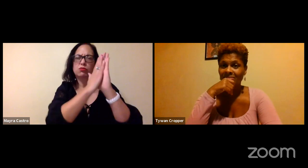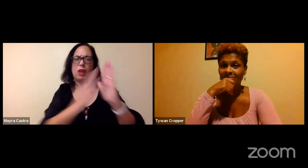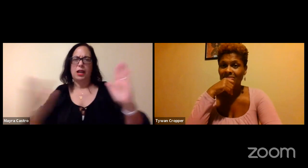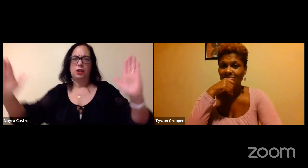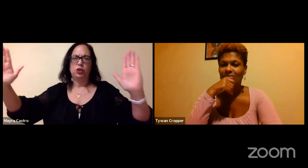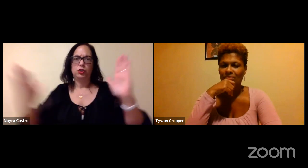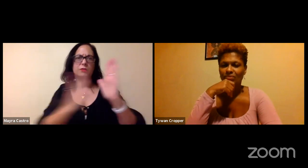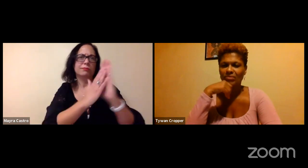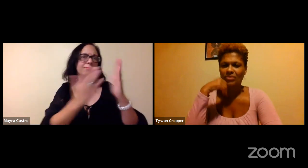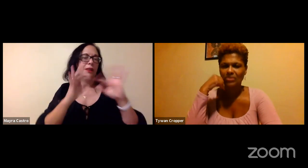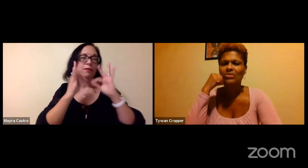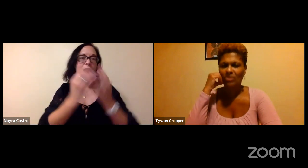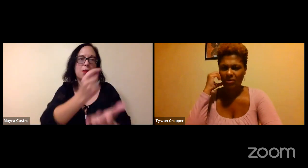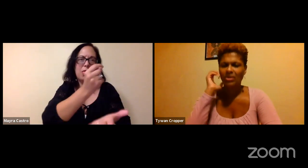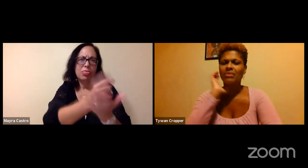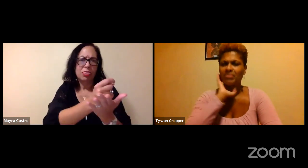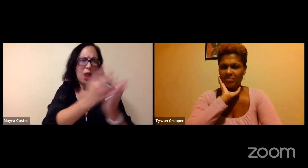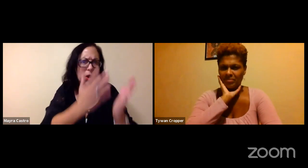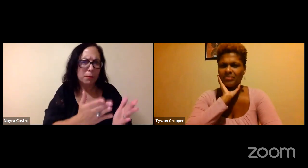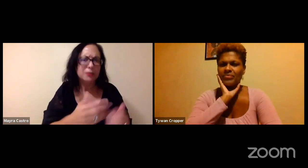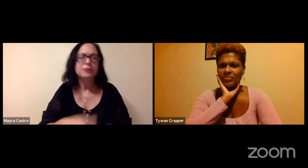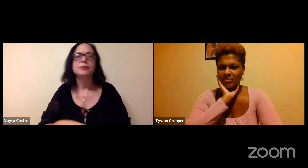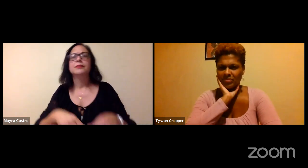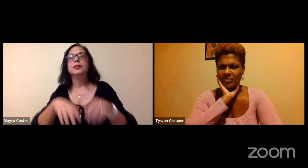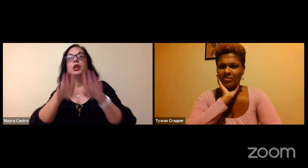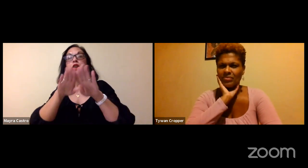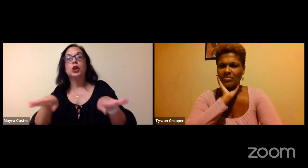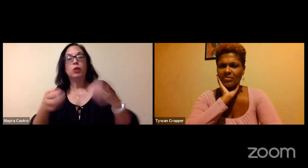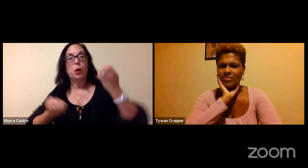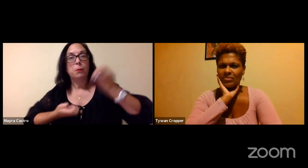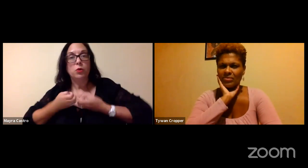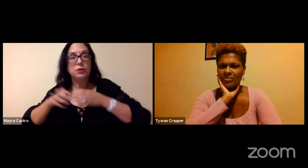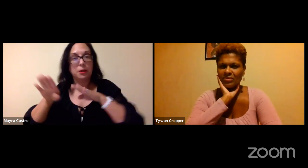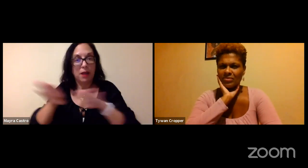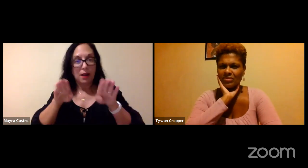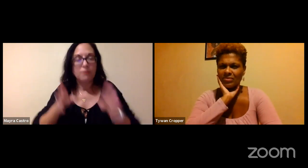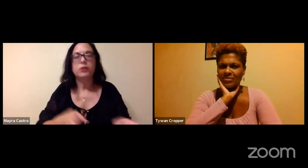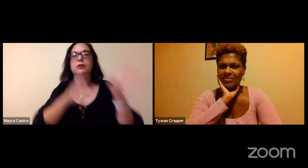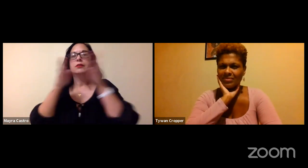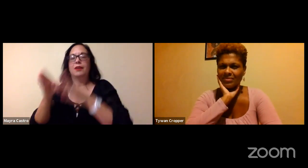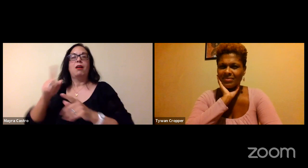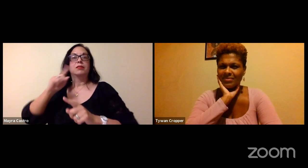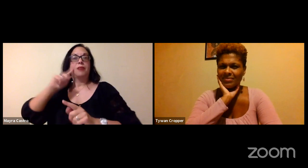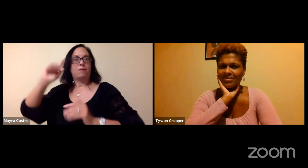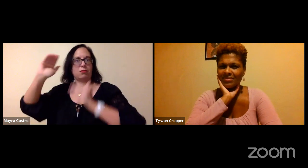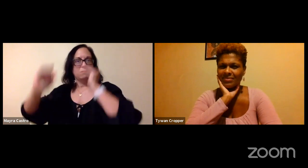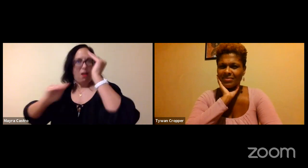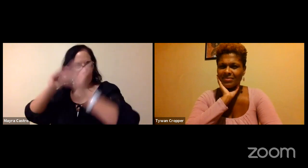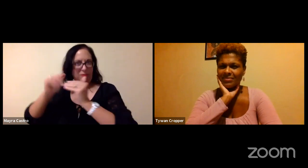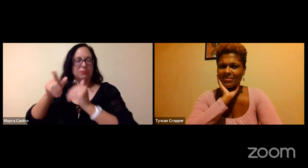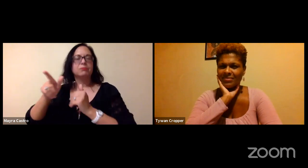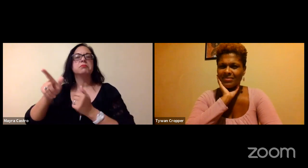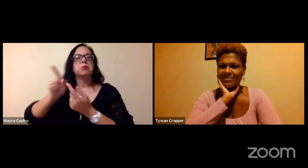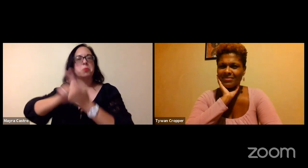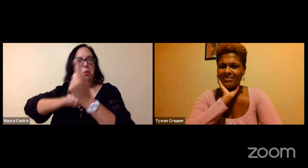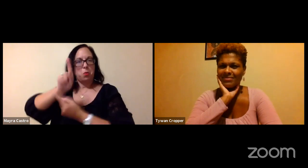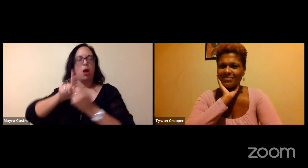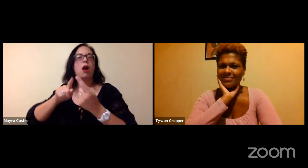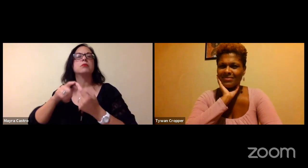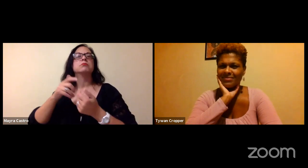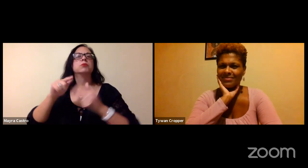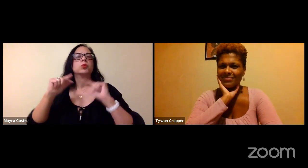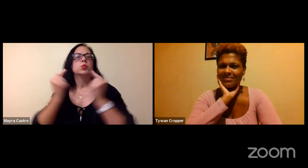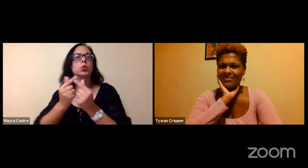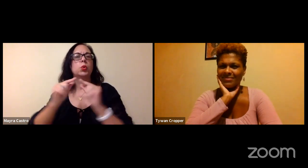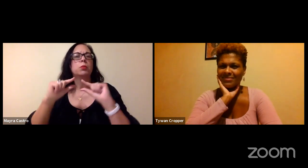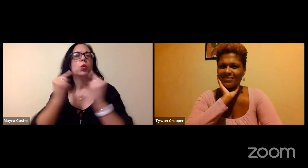So I worked in the human services field in a variety of disciplines: family therapy, children with emotional behaviors,